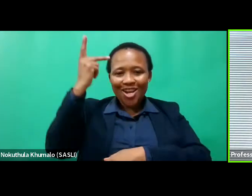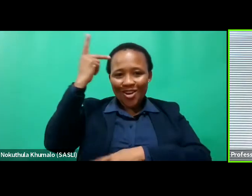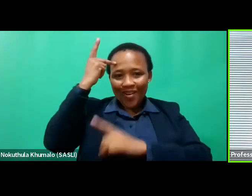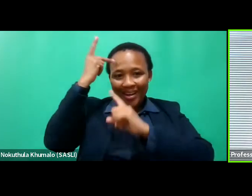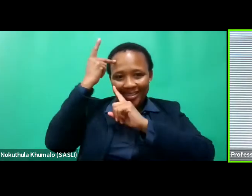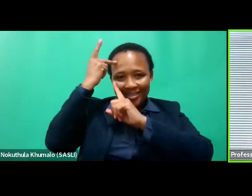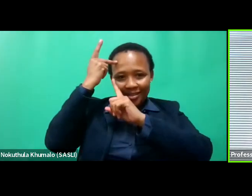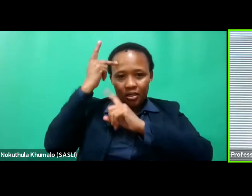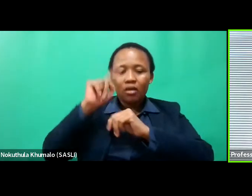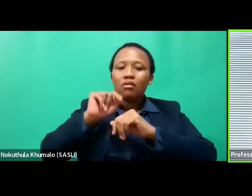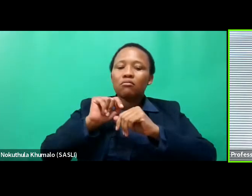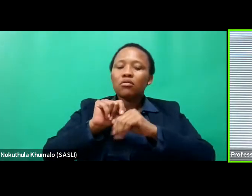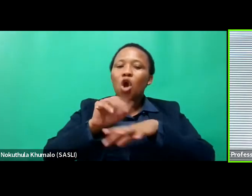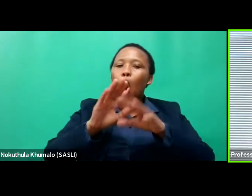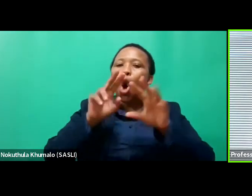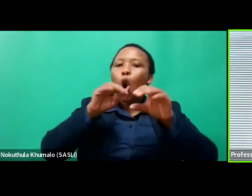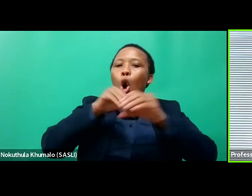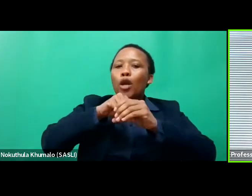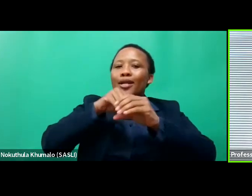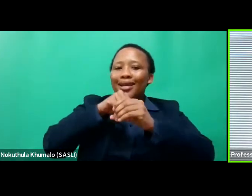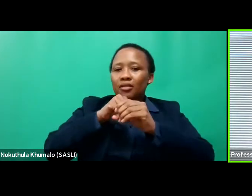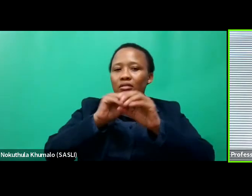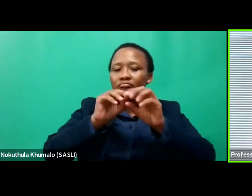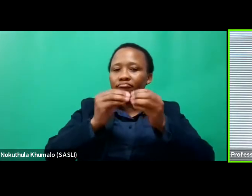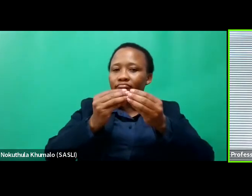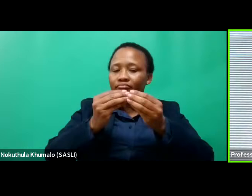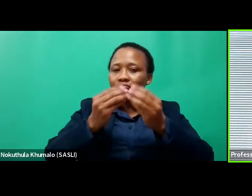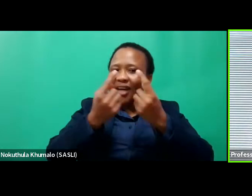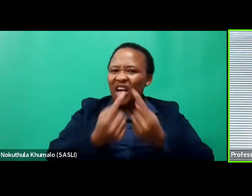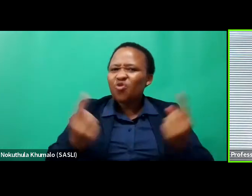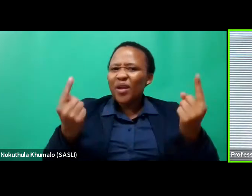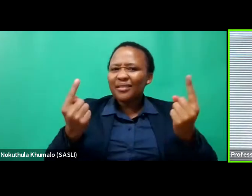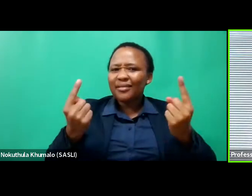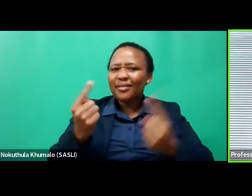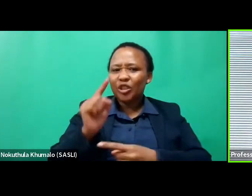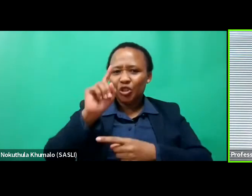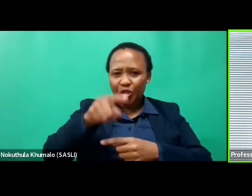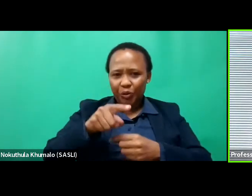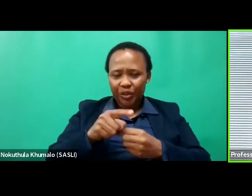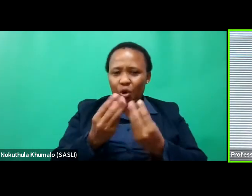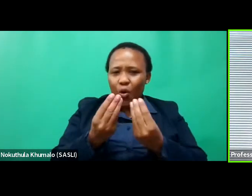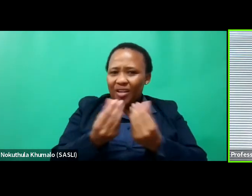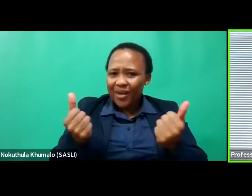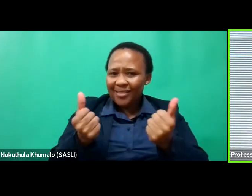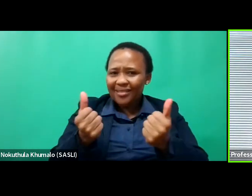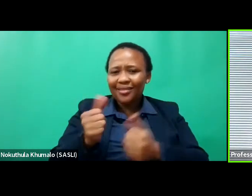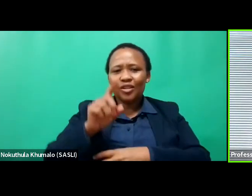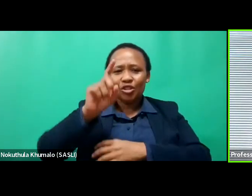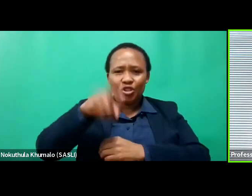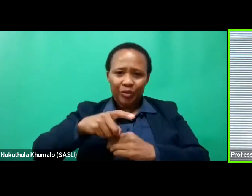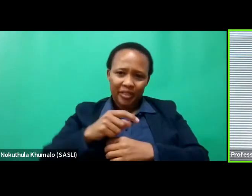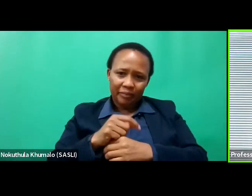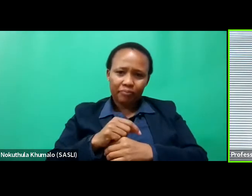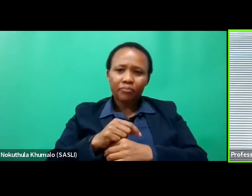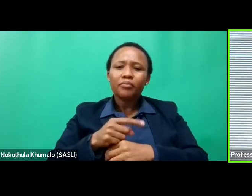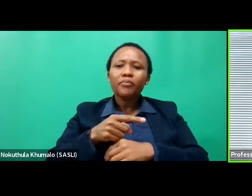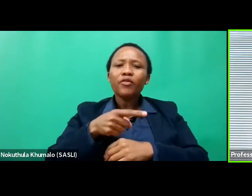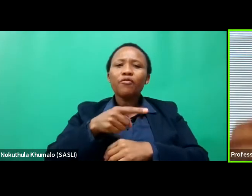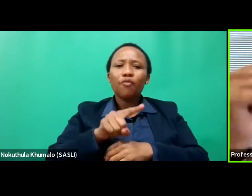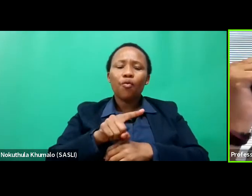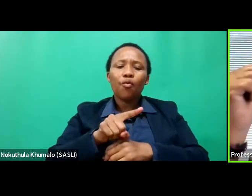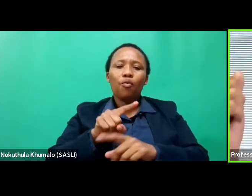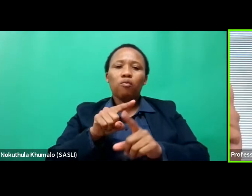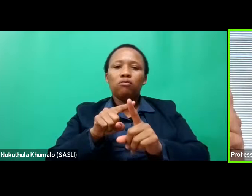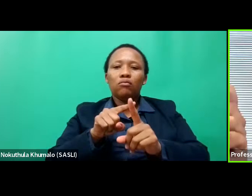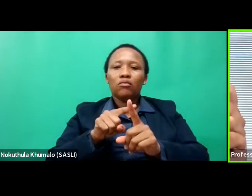they live in, the lived reality of people, and be very wary of neoliberalism. Because you can see,